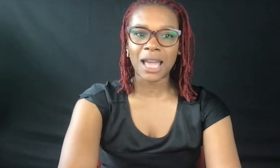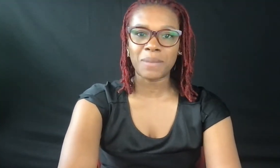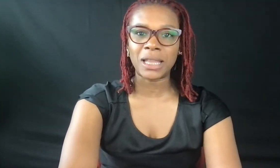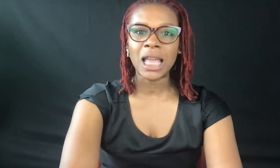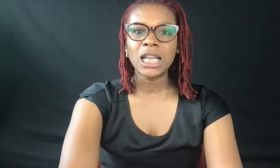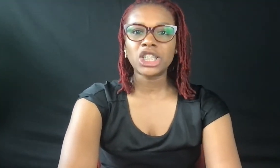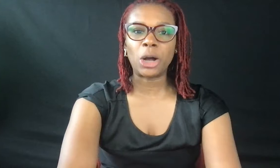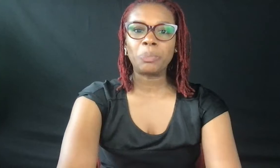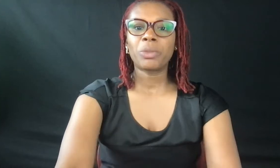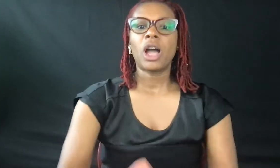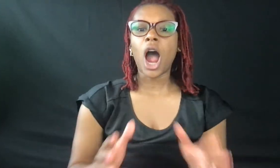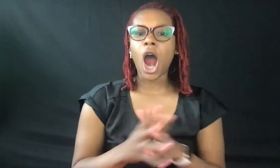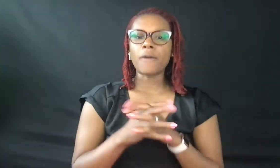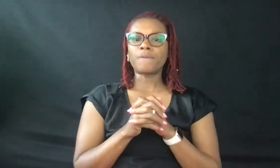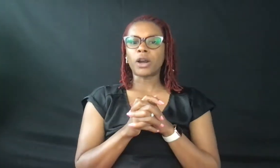assignment. So our first